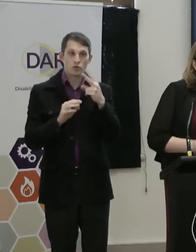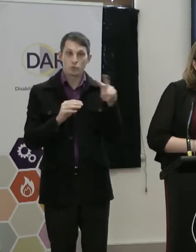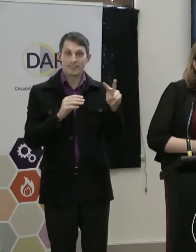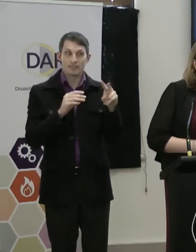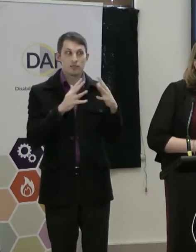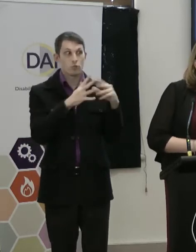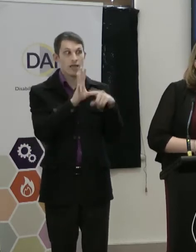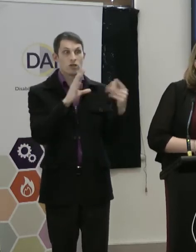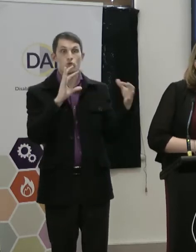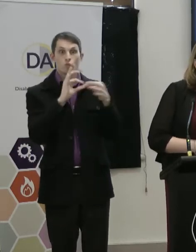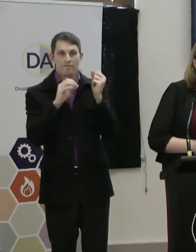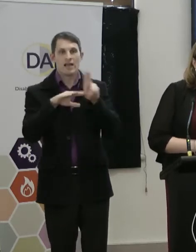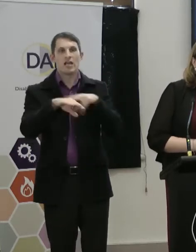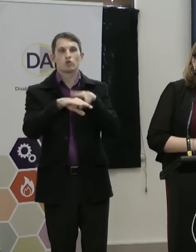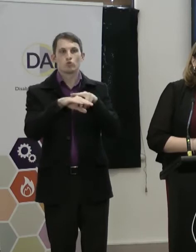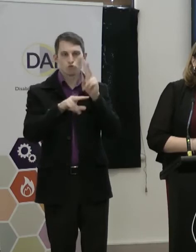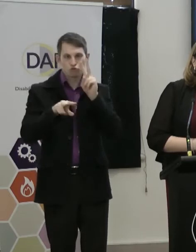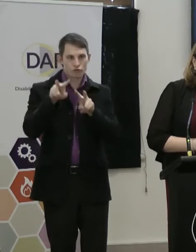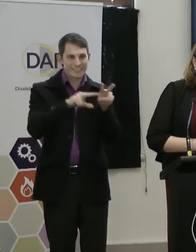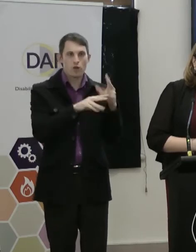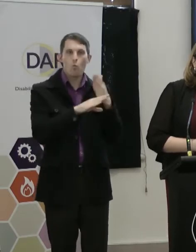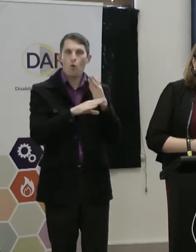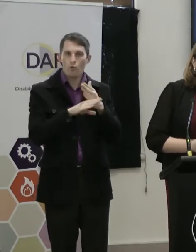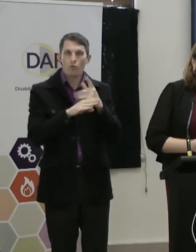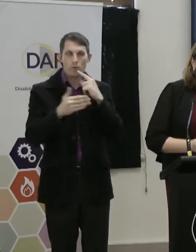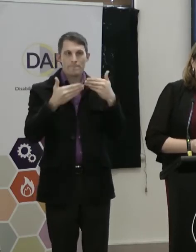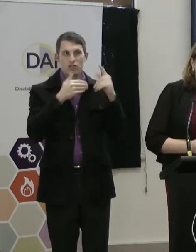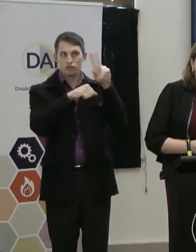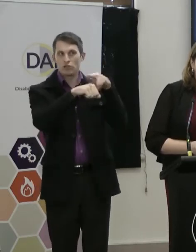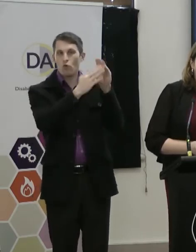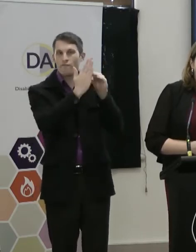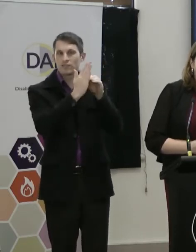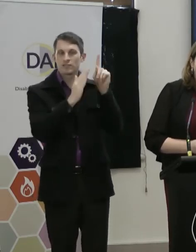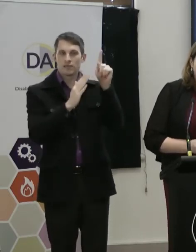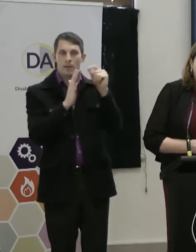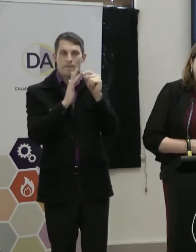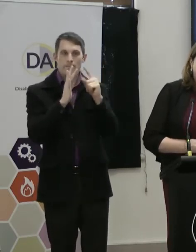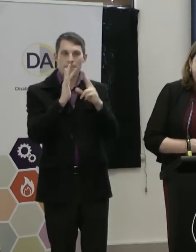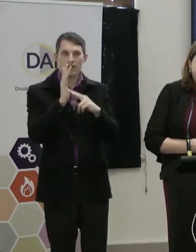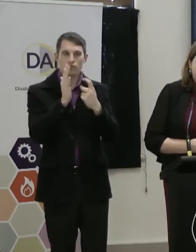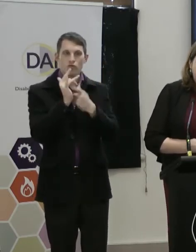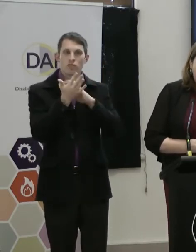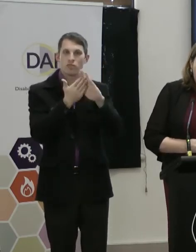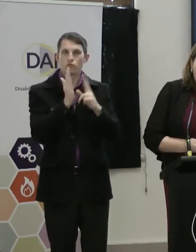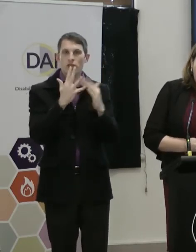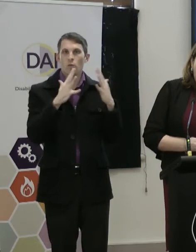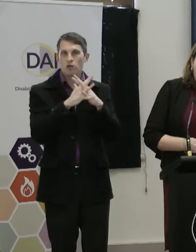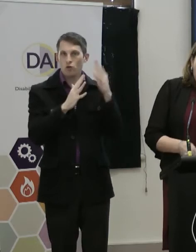worker screening process in place that we will manage nationally out of our Penrith head office.